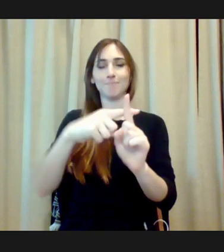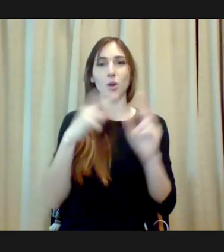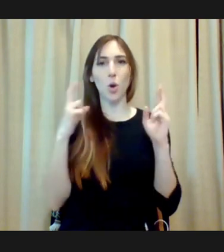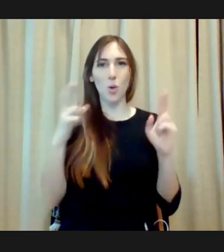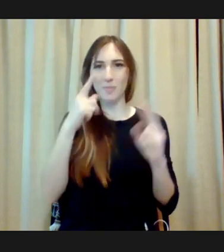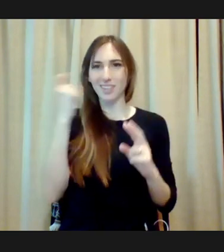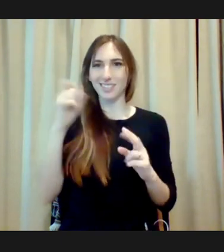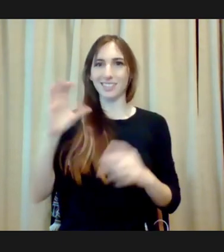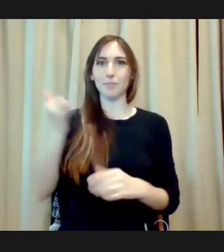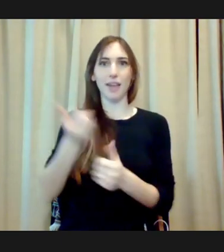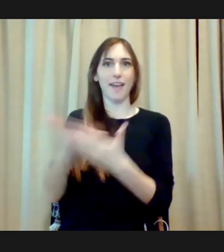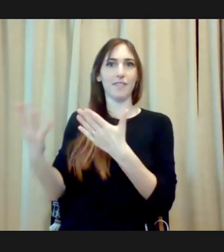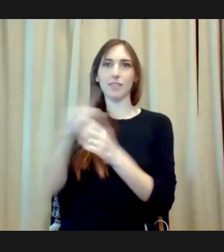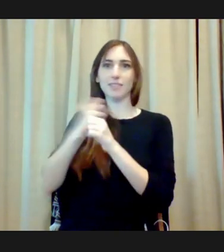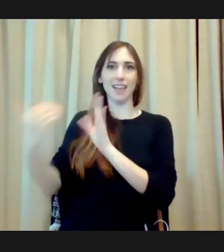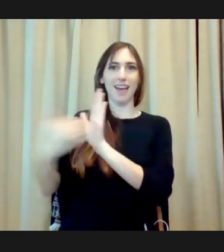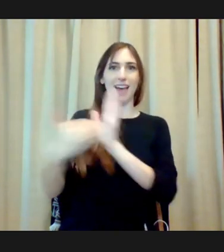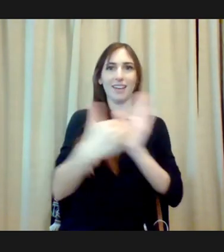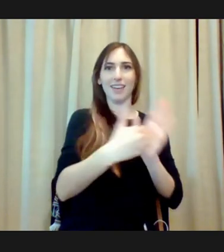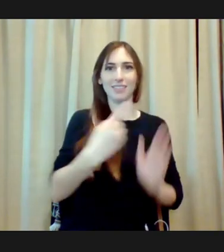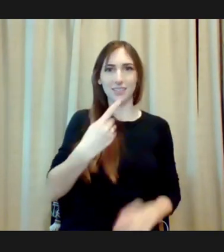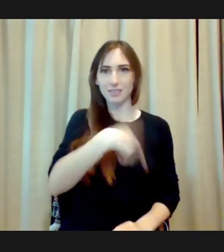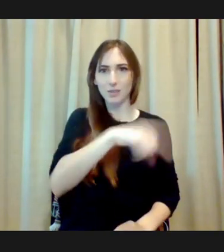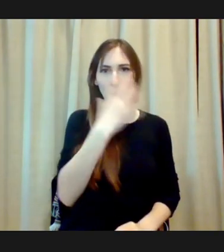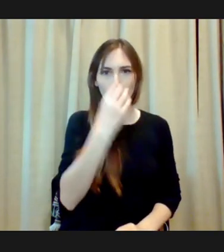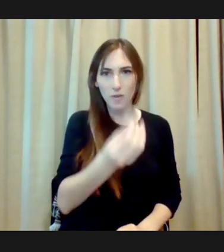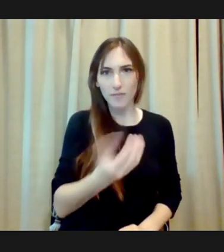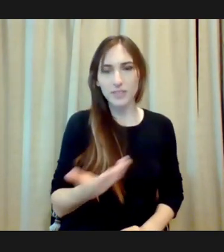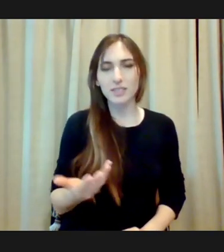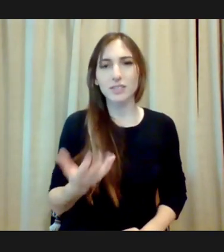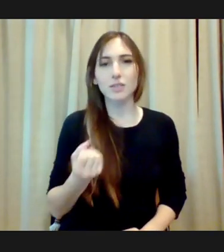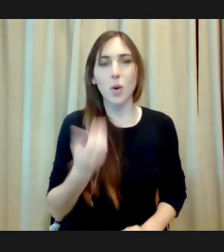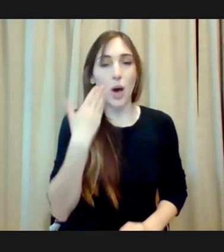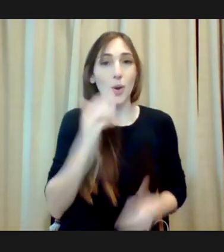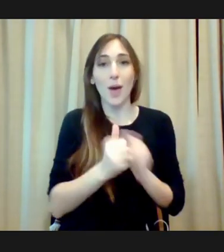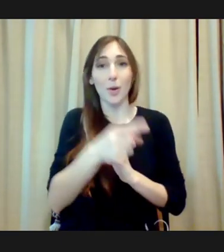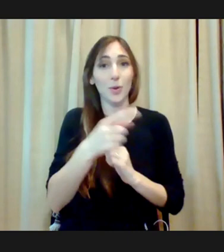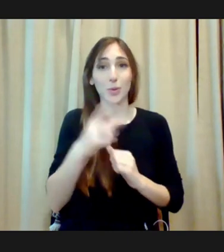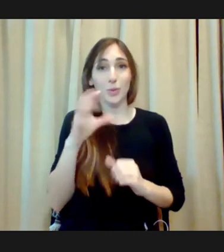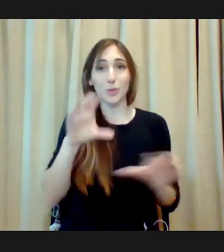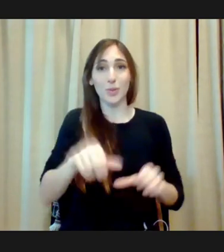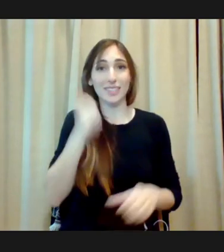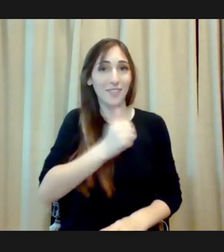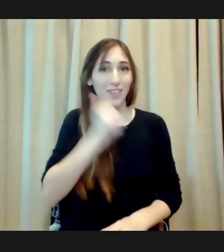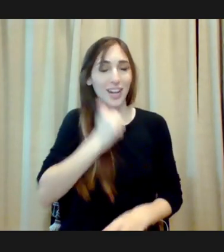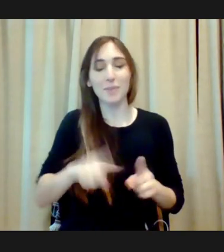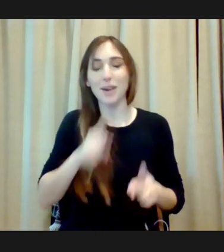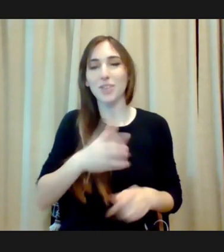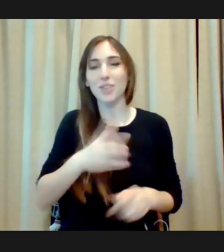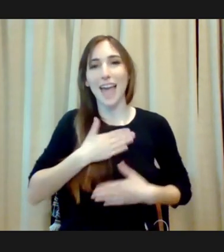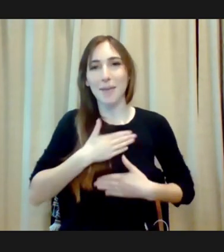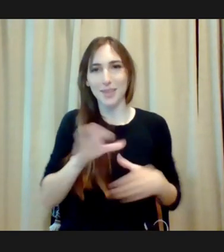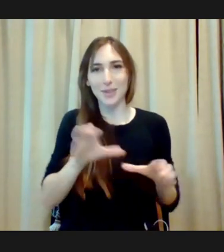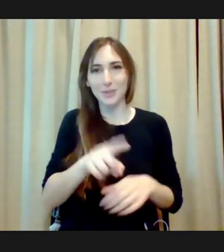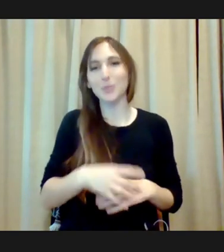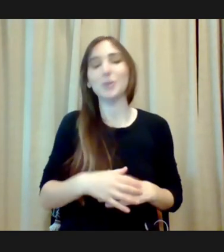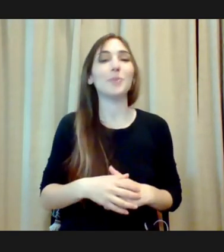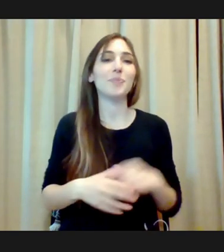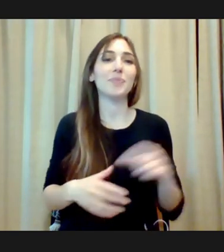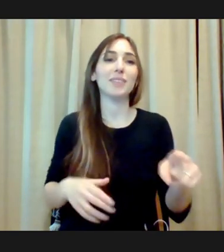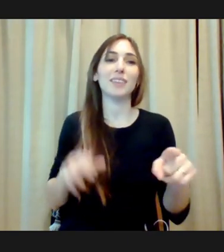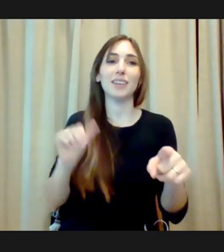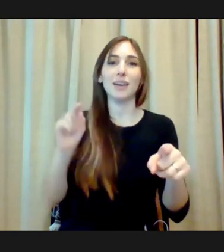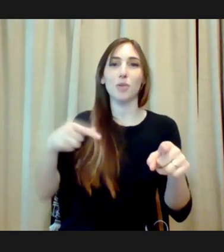against wolves. So I don't know how you do it day in and day out, but I'm really happy that you do. You know how,